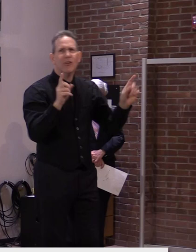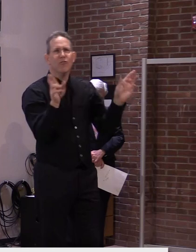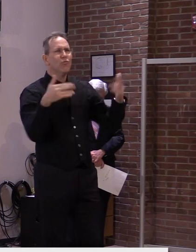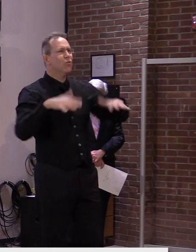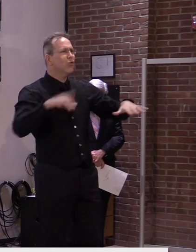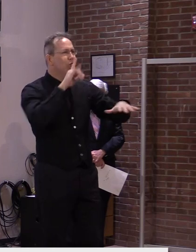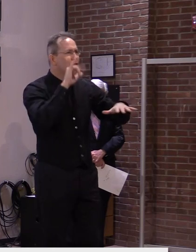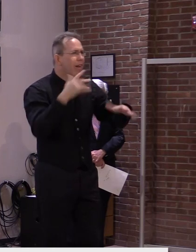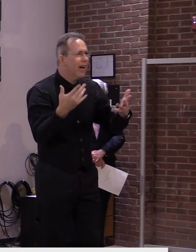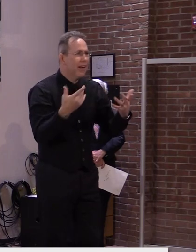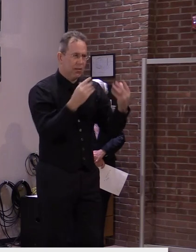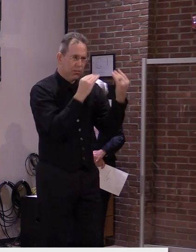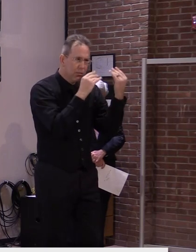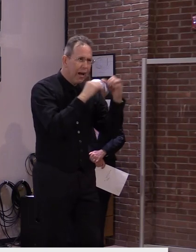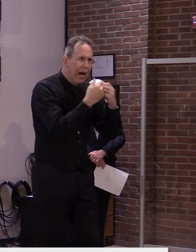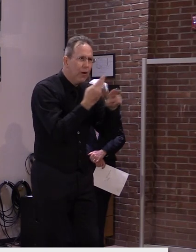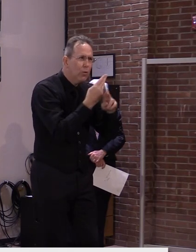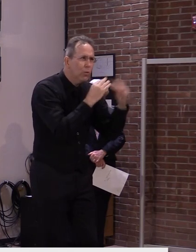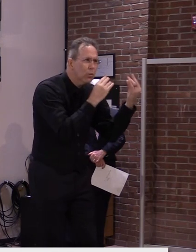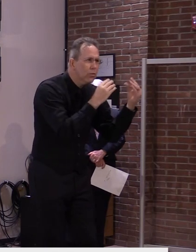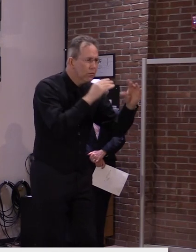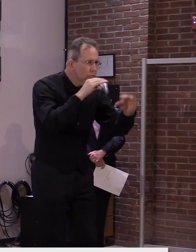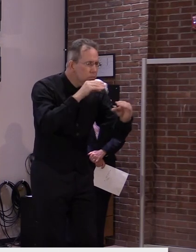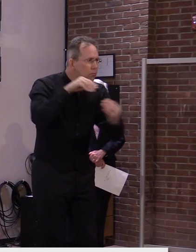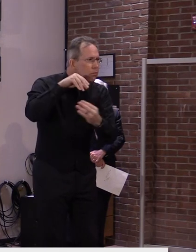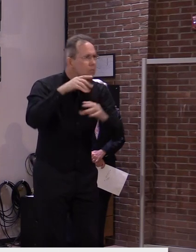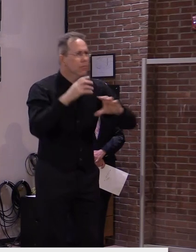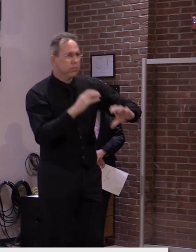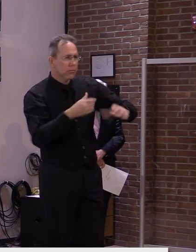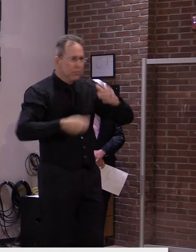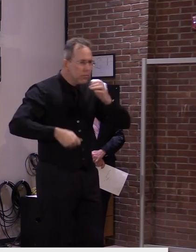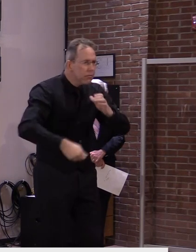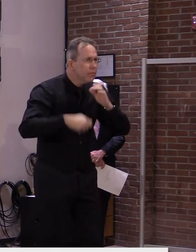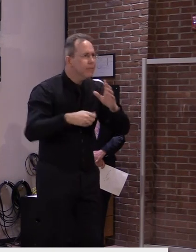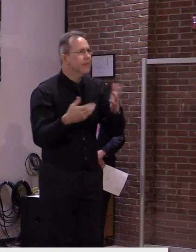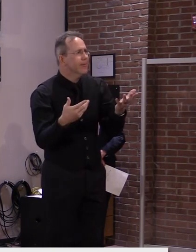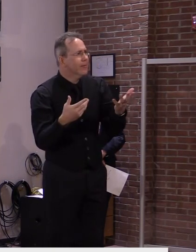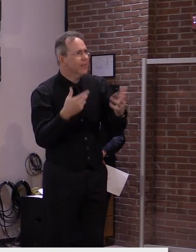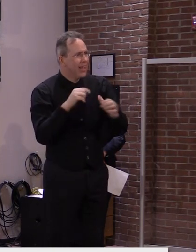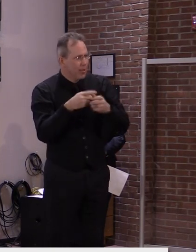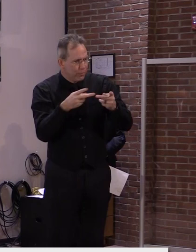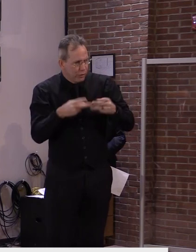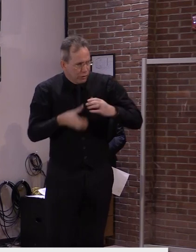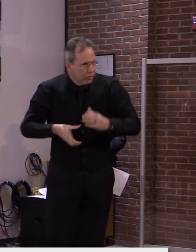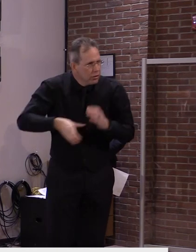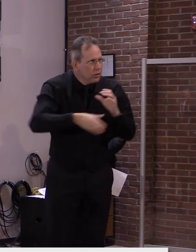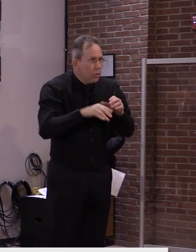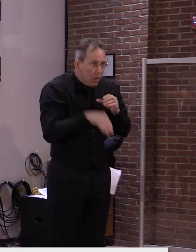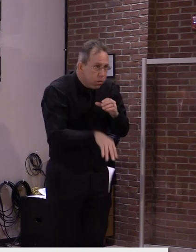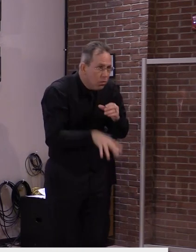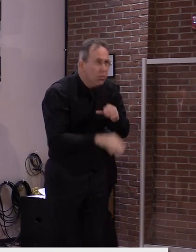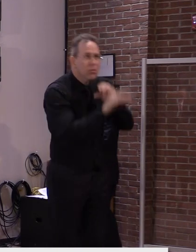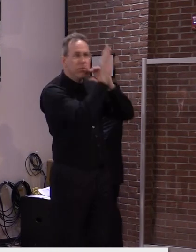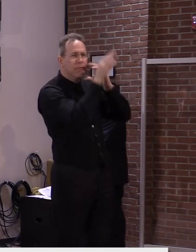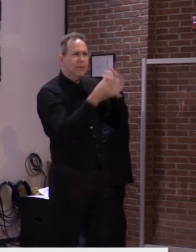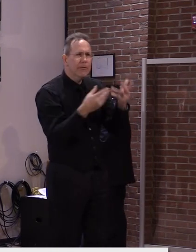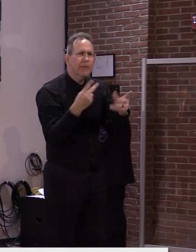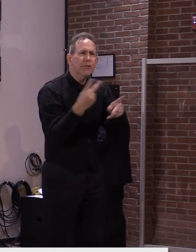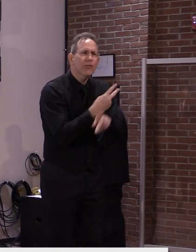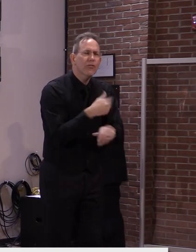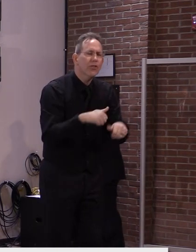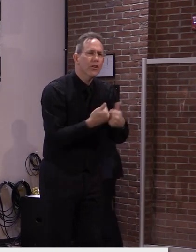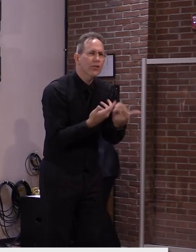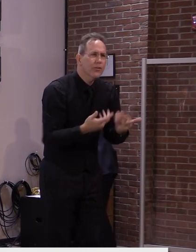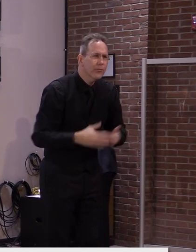much more safe than oboes. The mitigation measures for music are therefore relatively complex. The